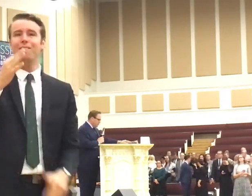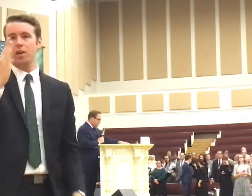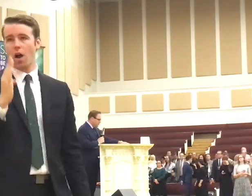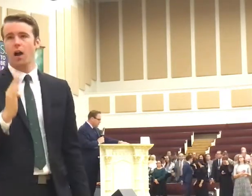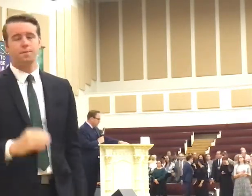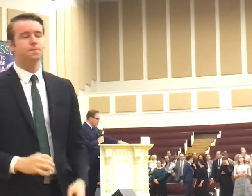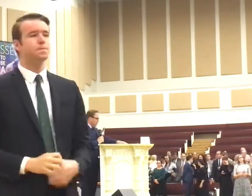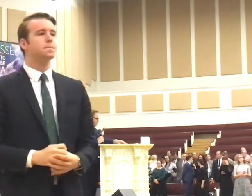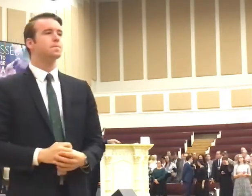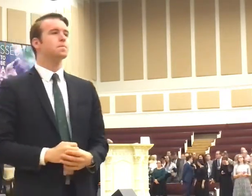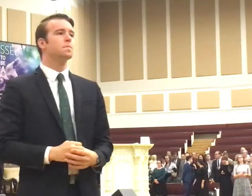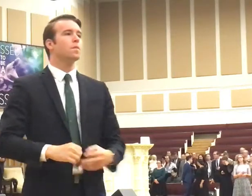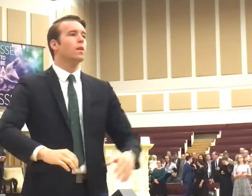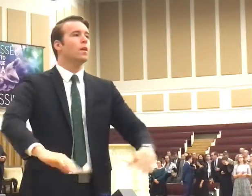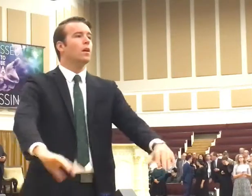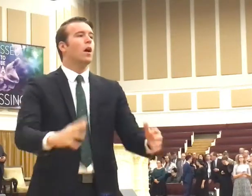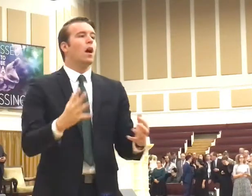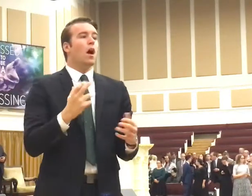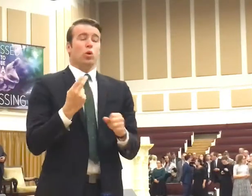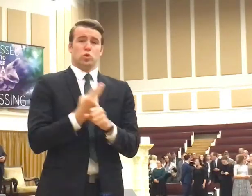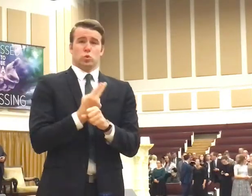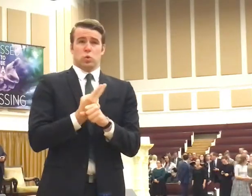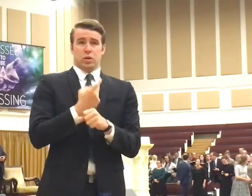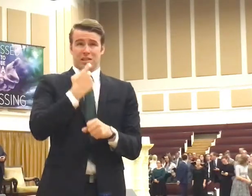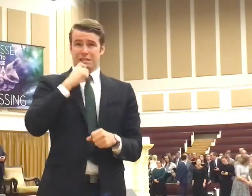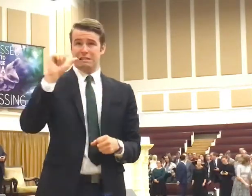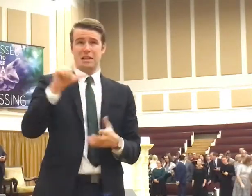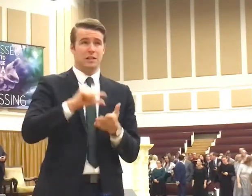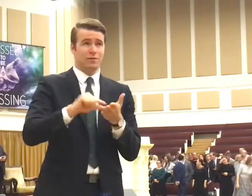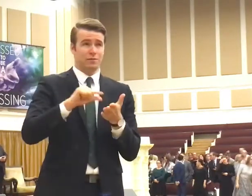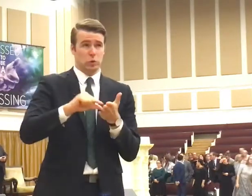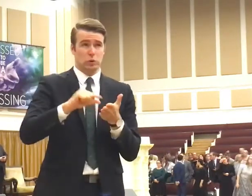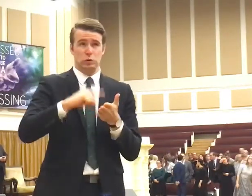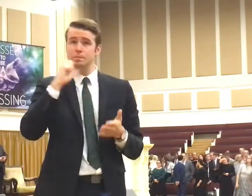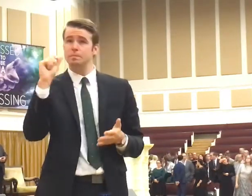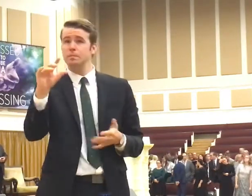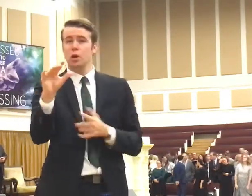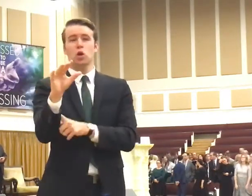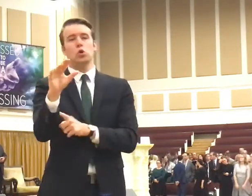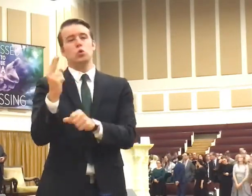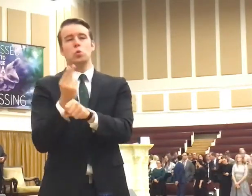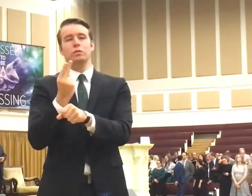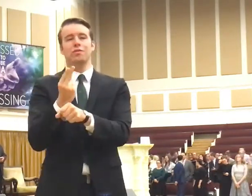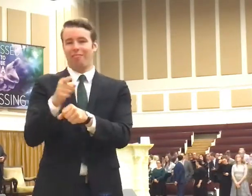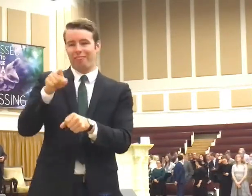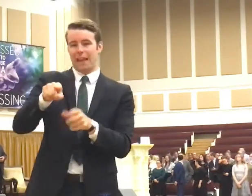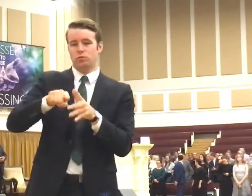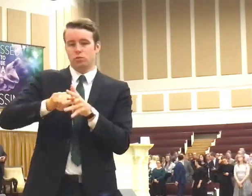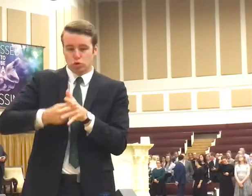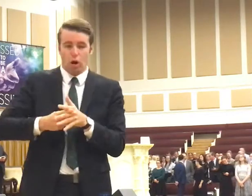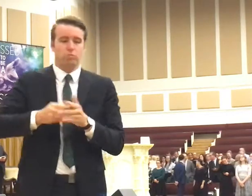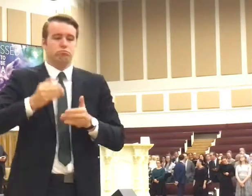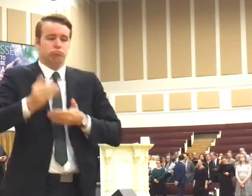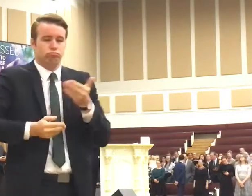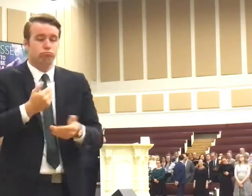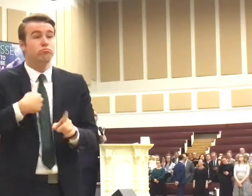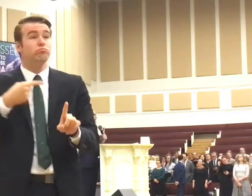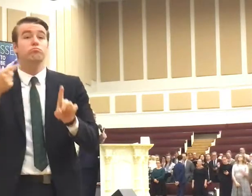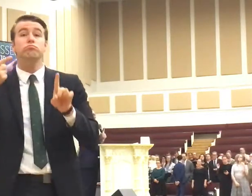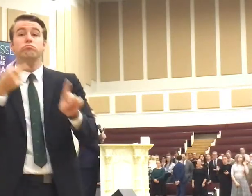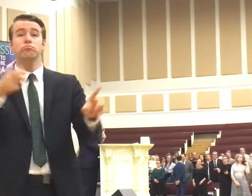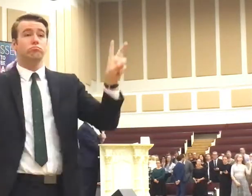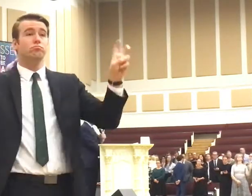I want to use these verses of Scripture as the launching point for a few moments on this subject,